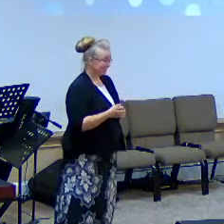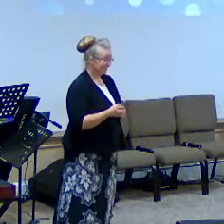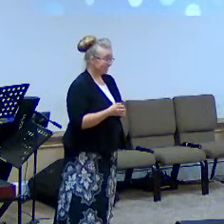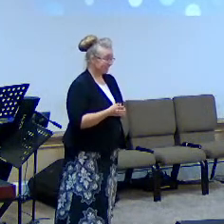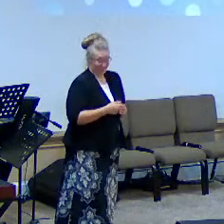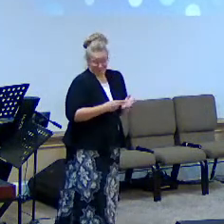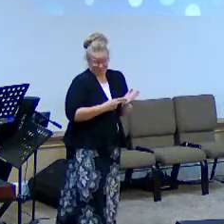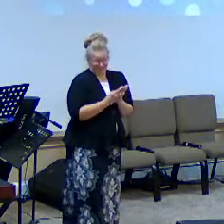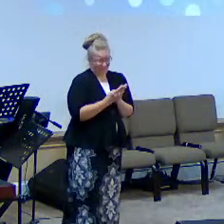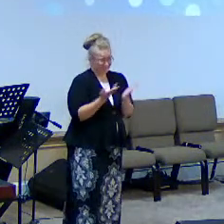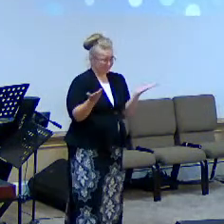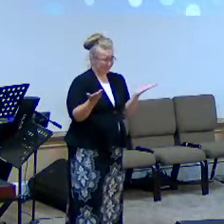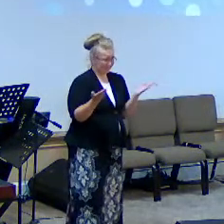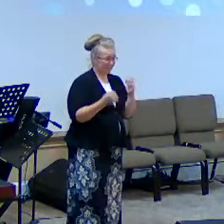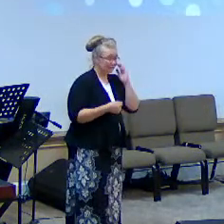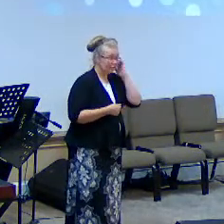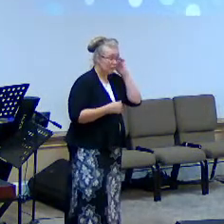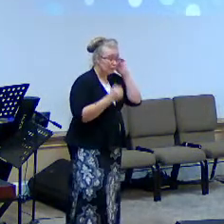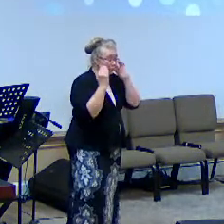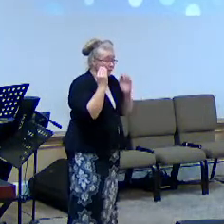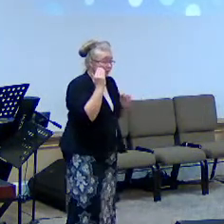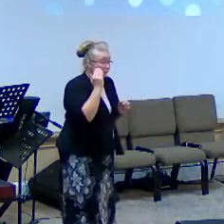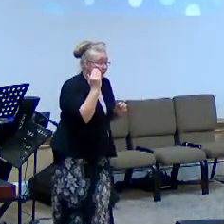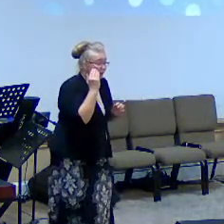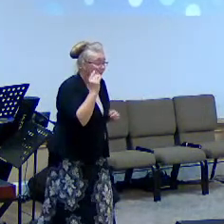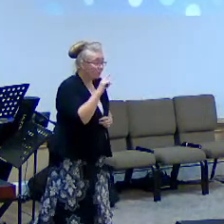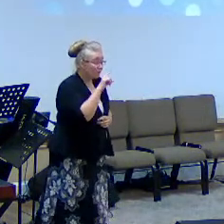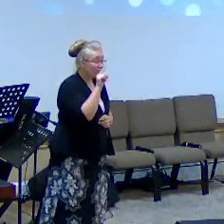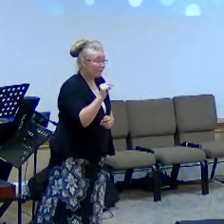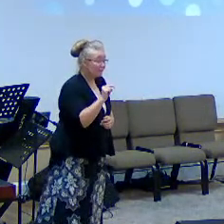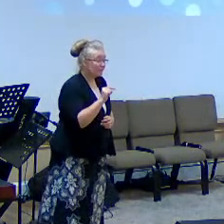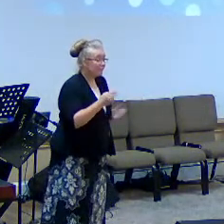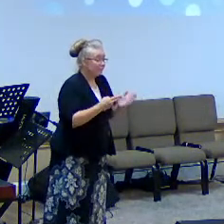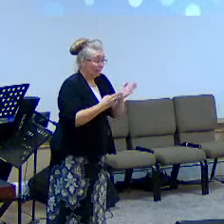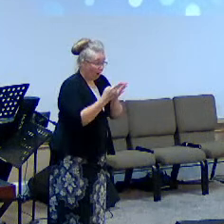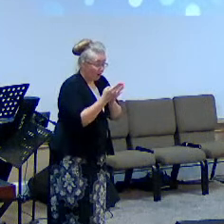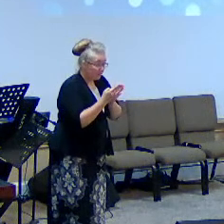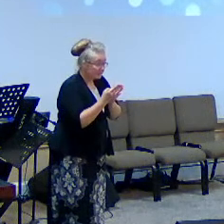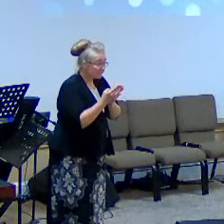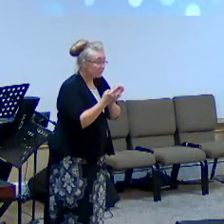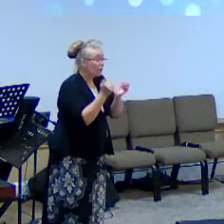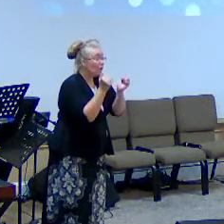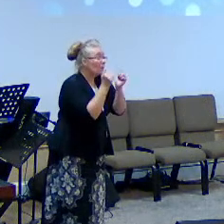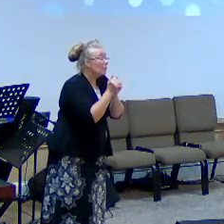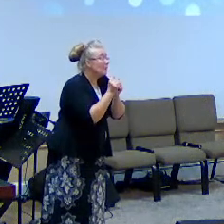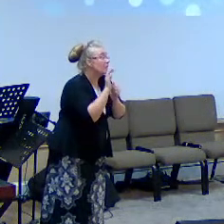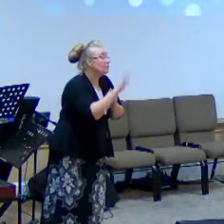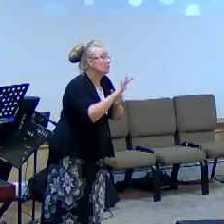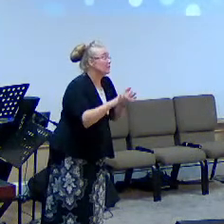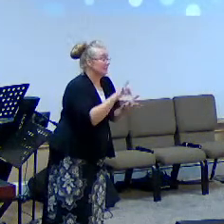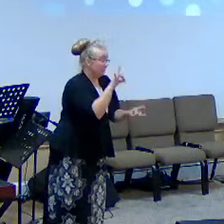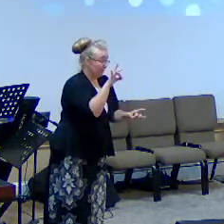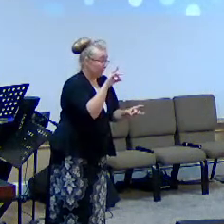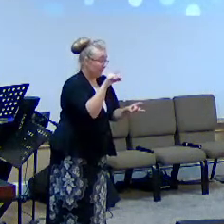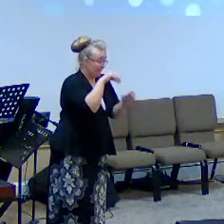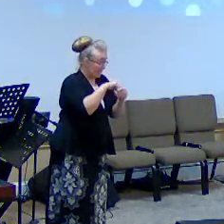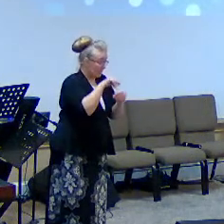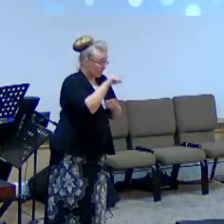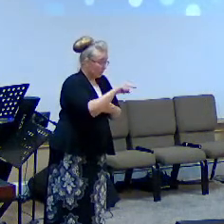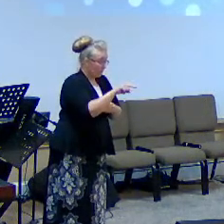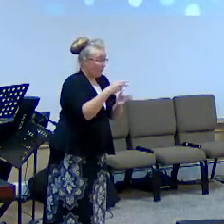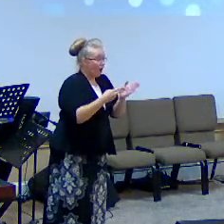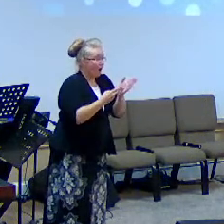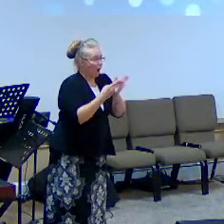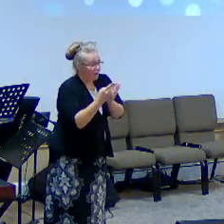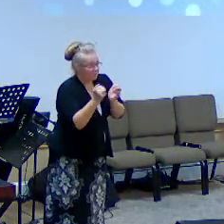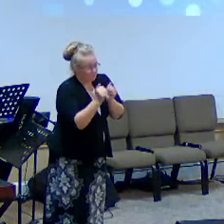Just being honest. No, the question is, are you being honest with your spirit within you, Or are you being honest